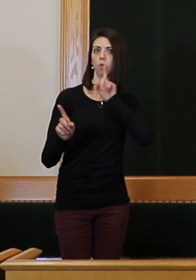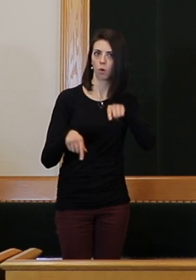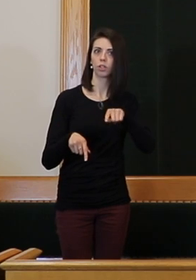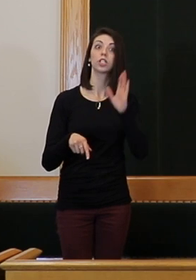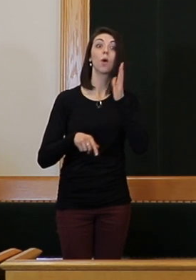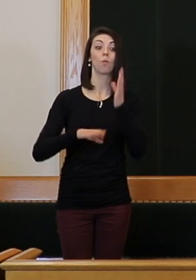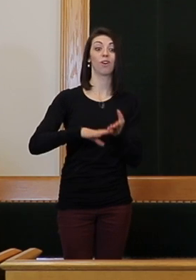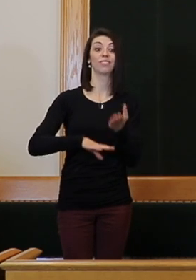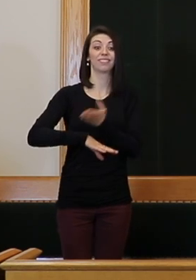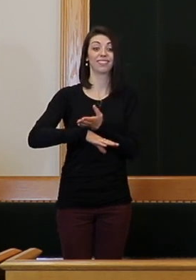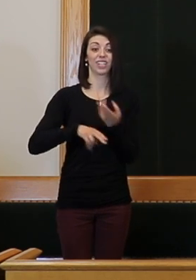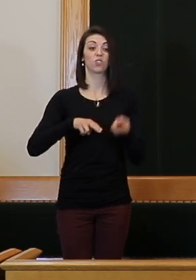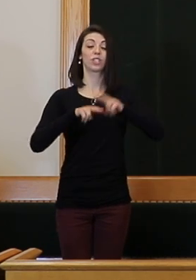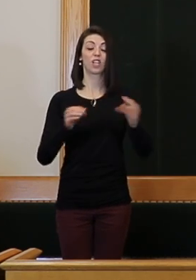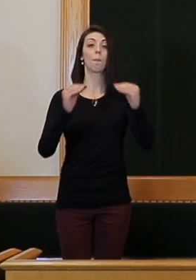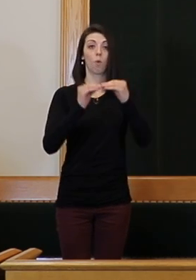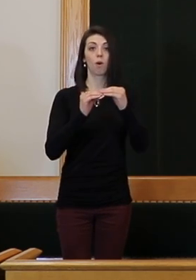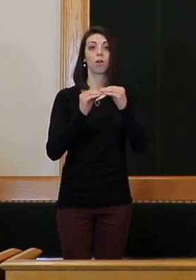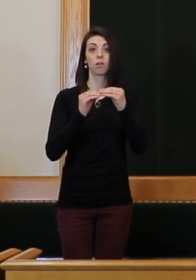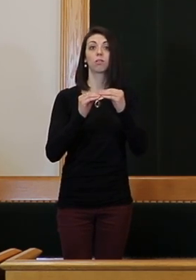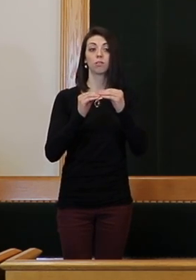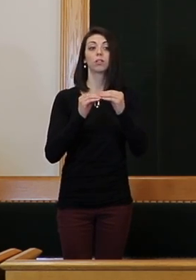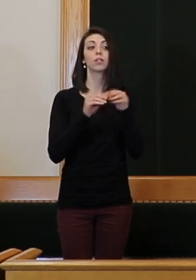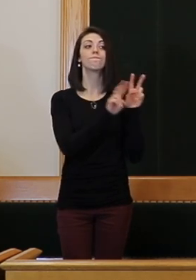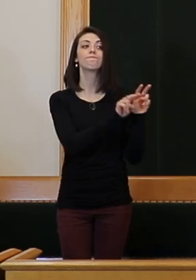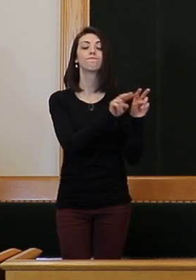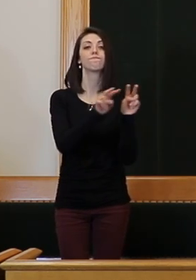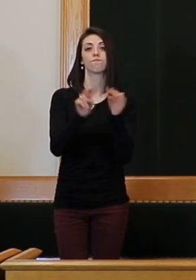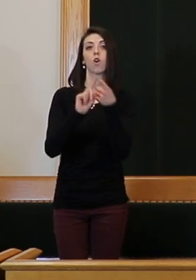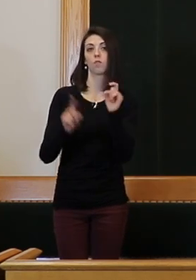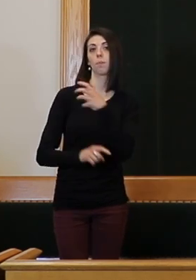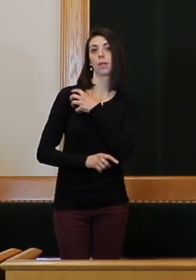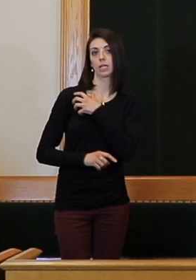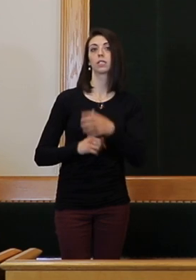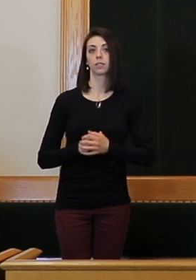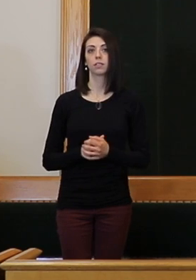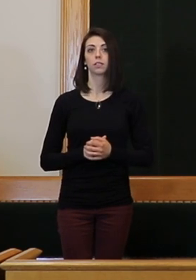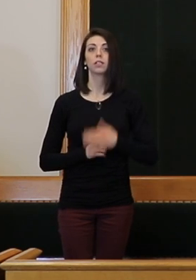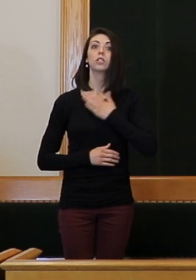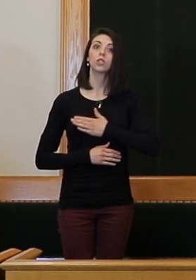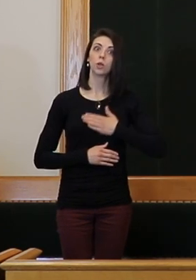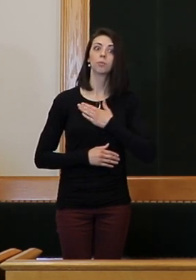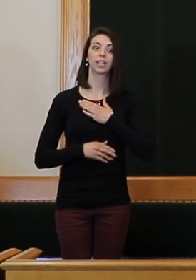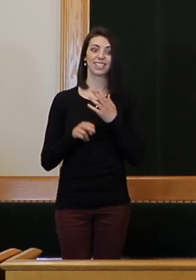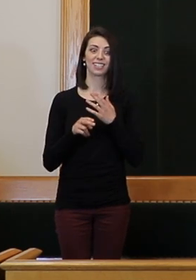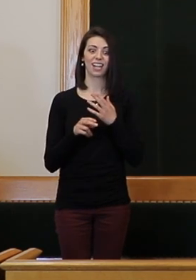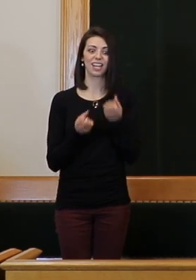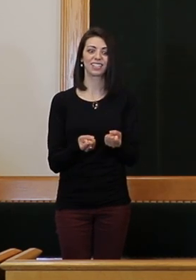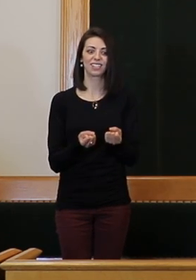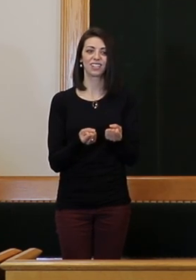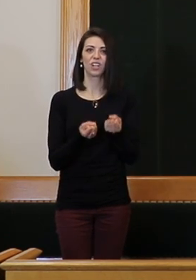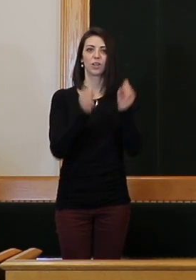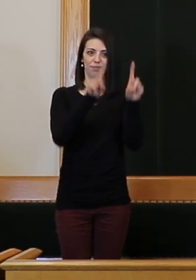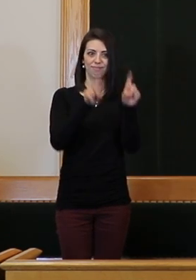increase patrols going forward as it becomes more serious by the hour. So please, as these cases continue to increase, as positive